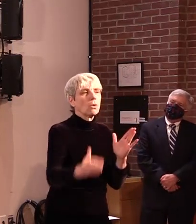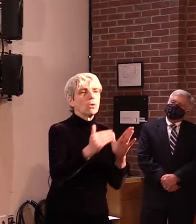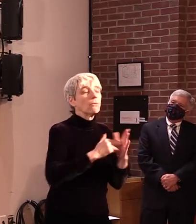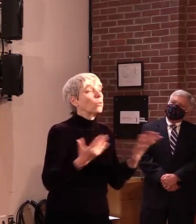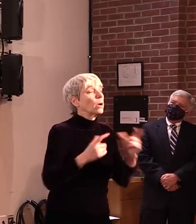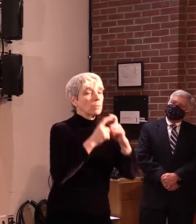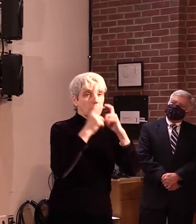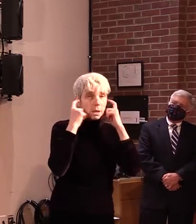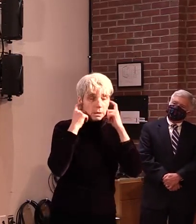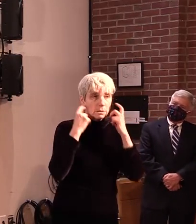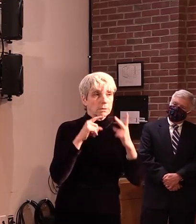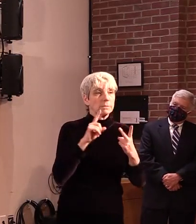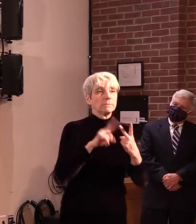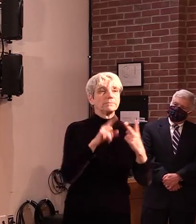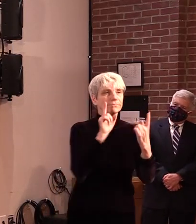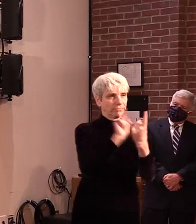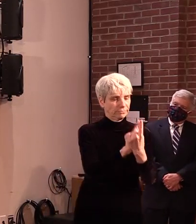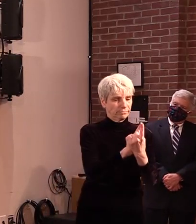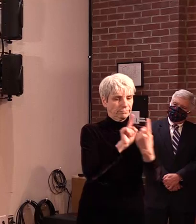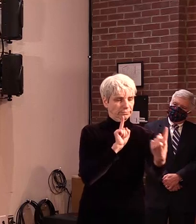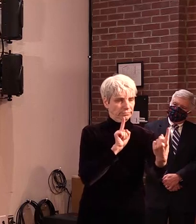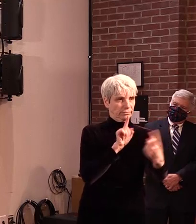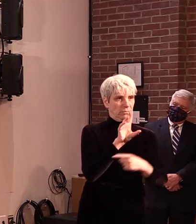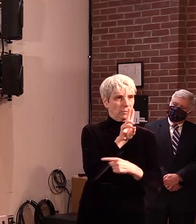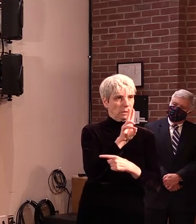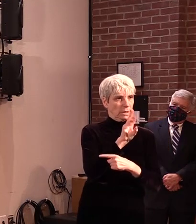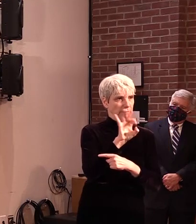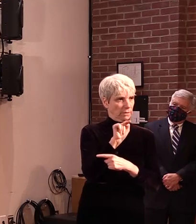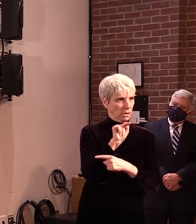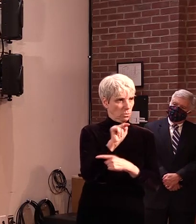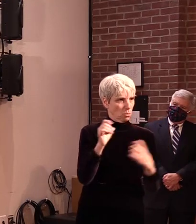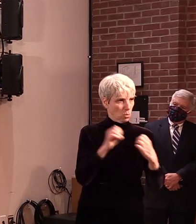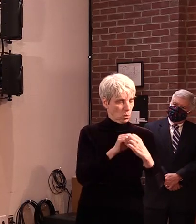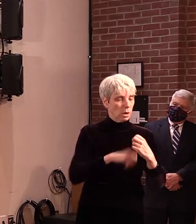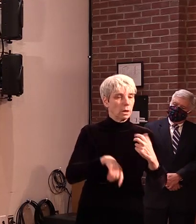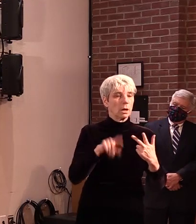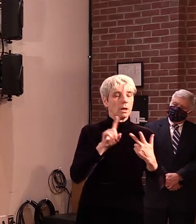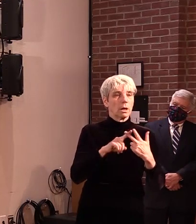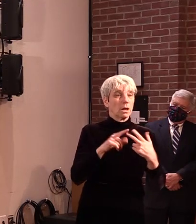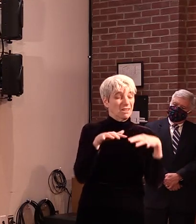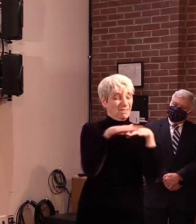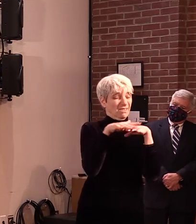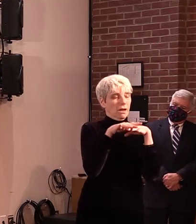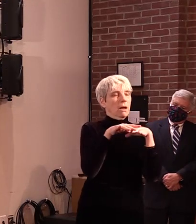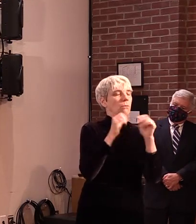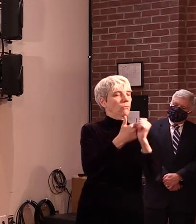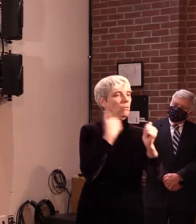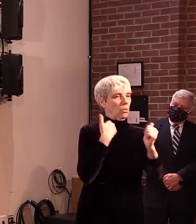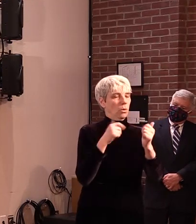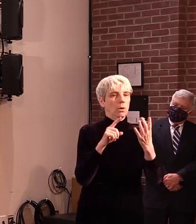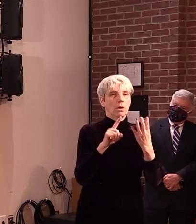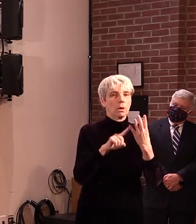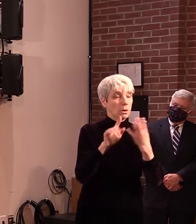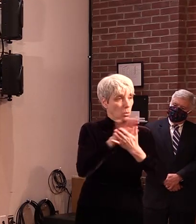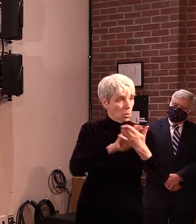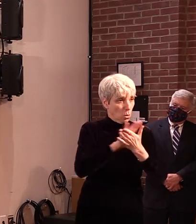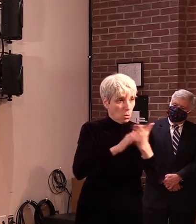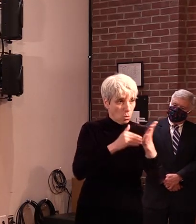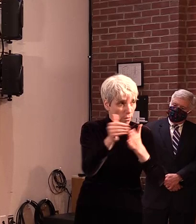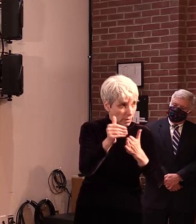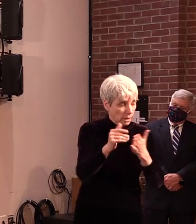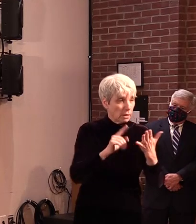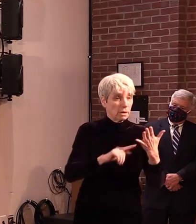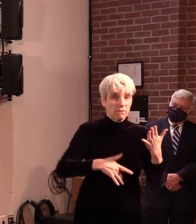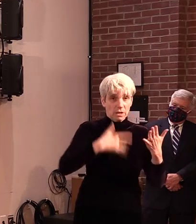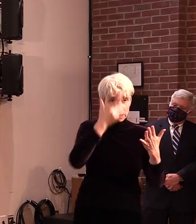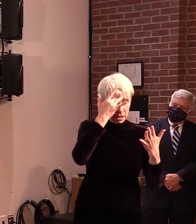mask, be physically distanced by 6 feet or more, avoid crowded spaces, wash your hands a lot, stay home when